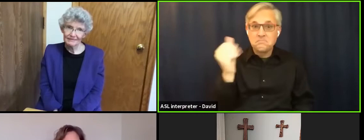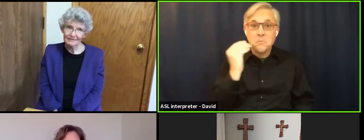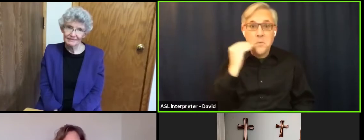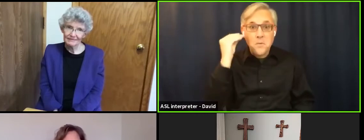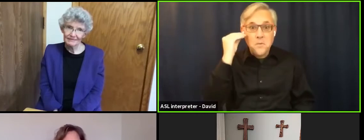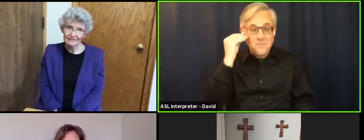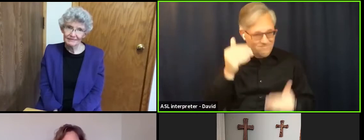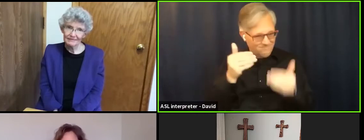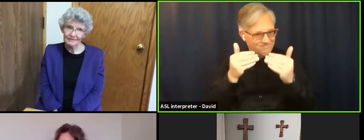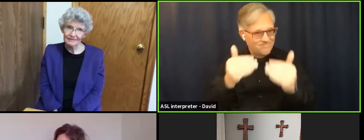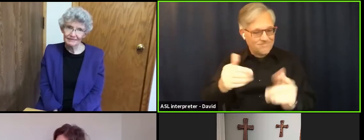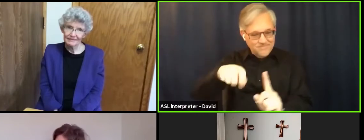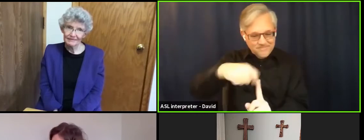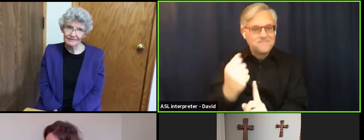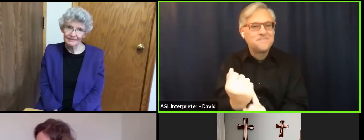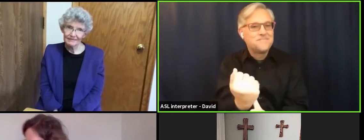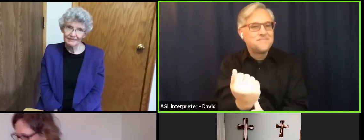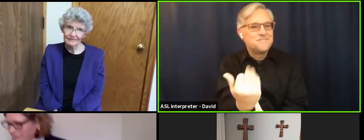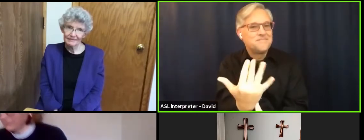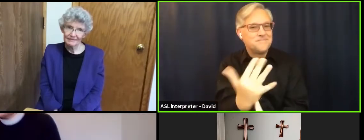home.